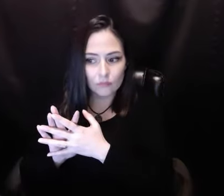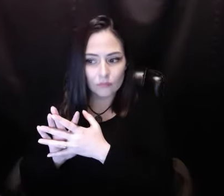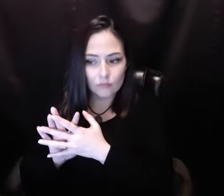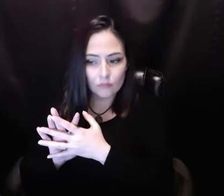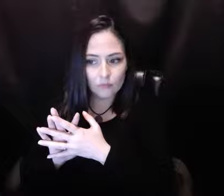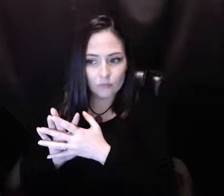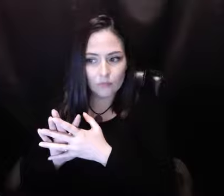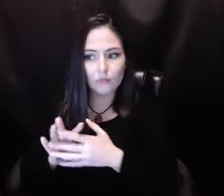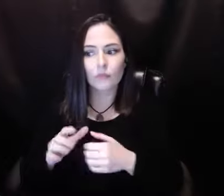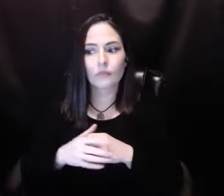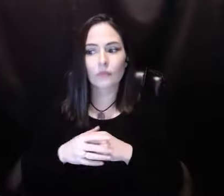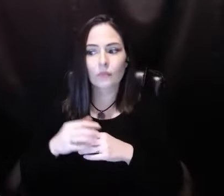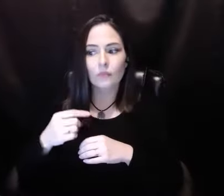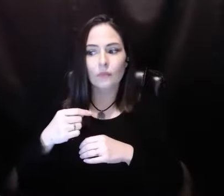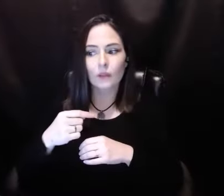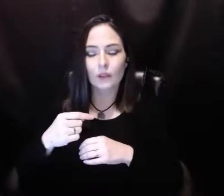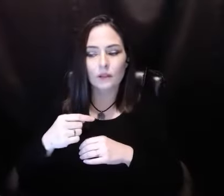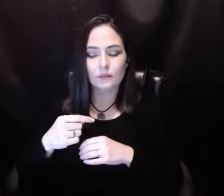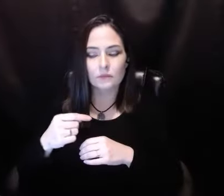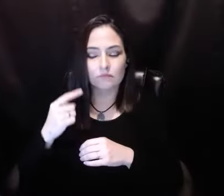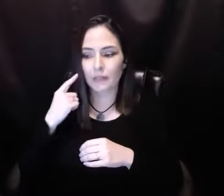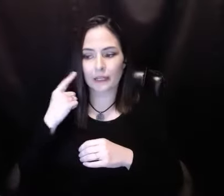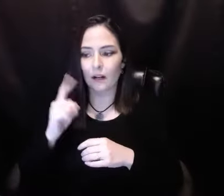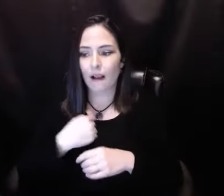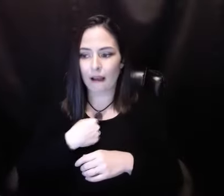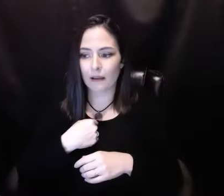and she had I full house support. I